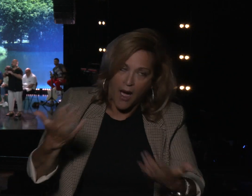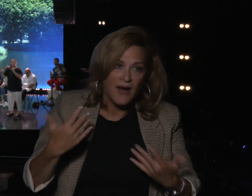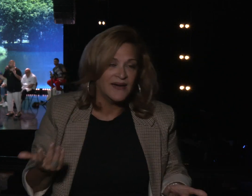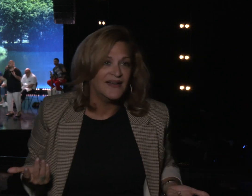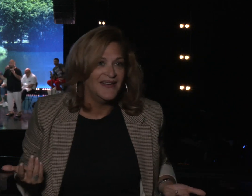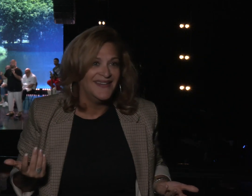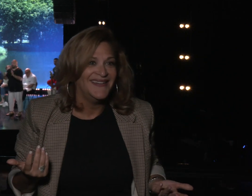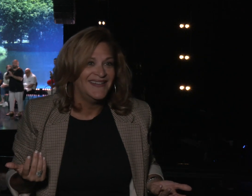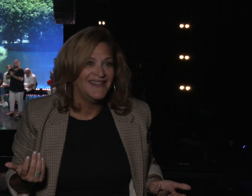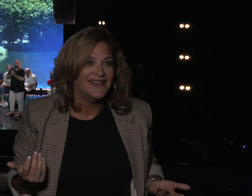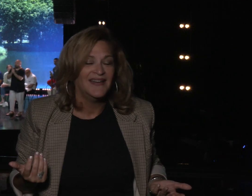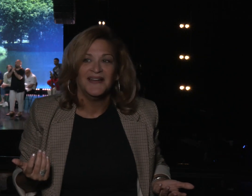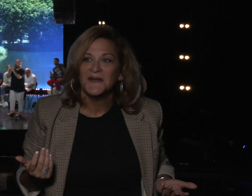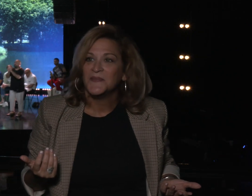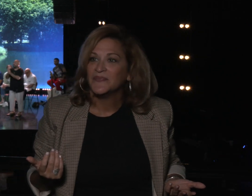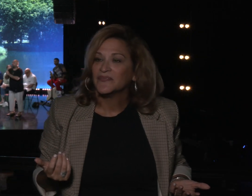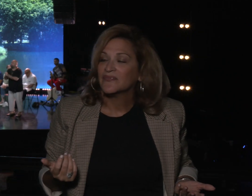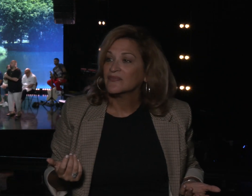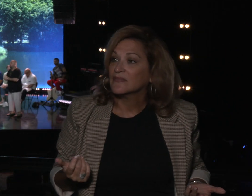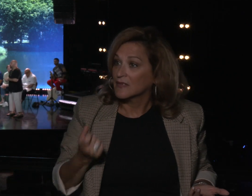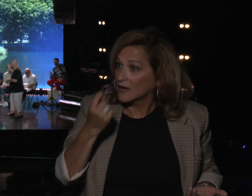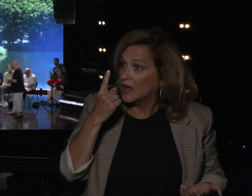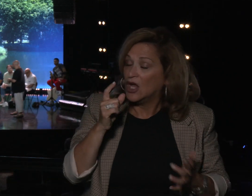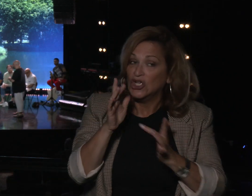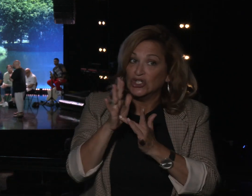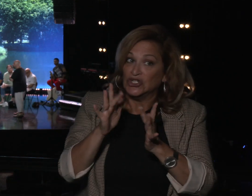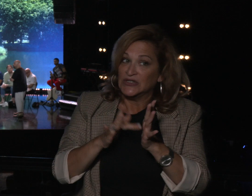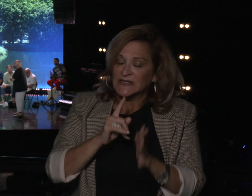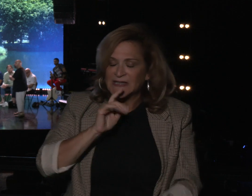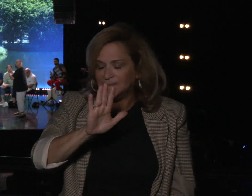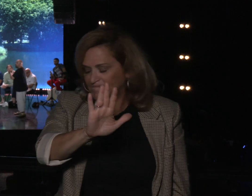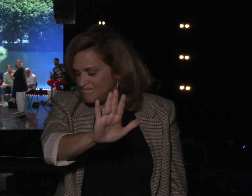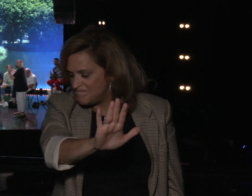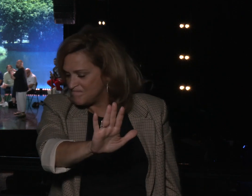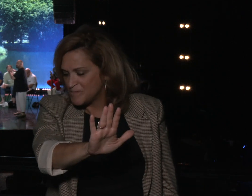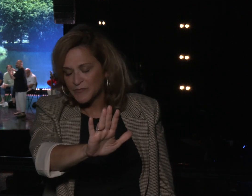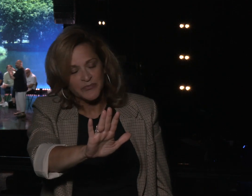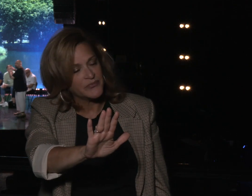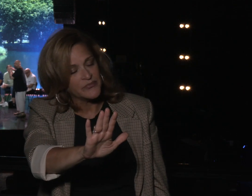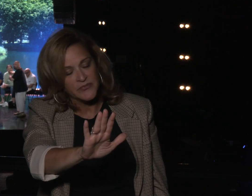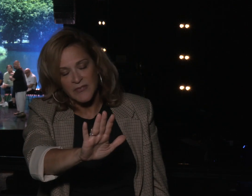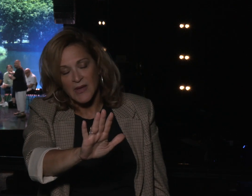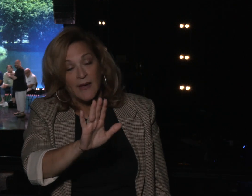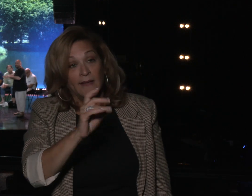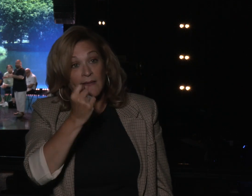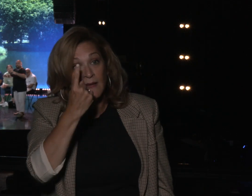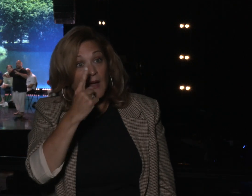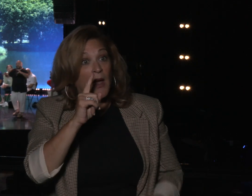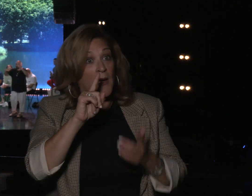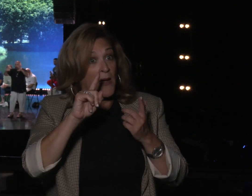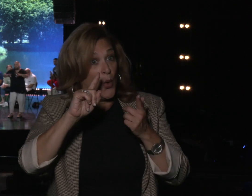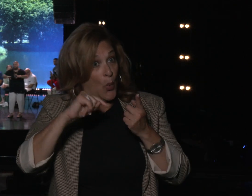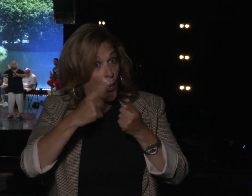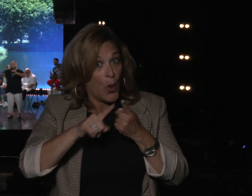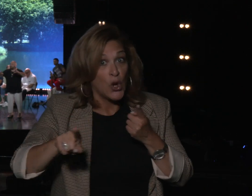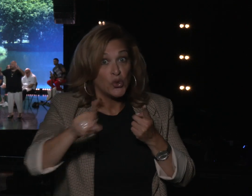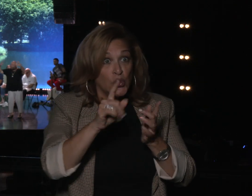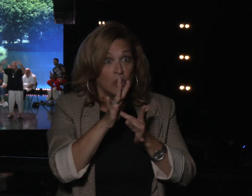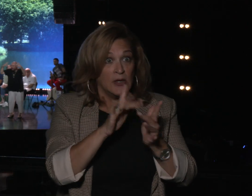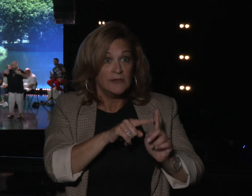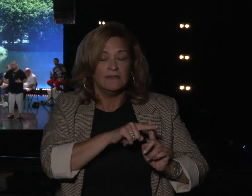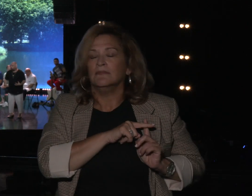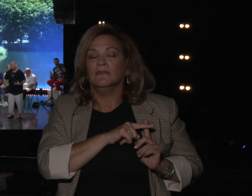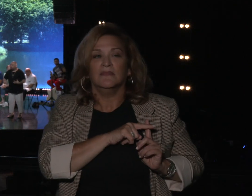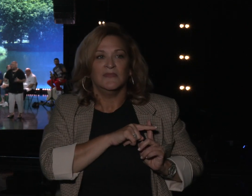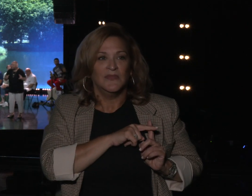And Jesus, this is a very theological moment where he's like, no. It's like when you got saved, I washed you in the blood. Like